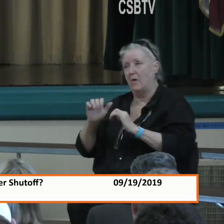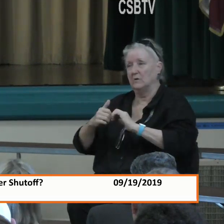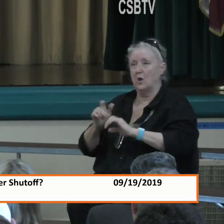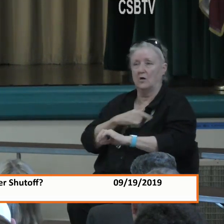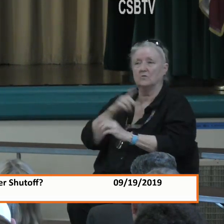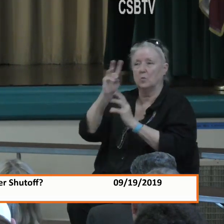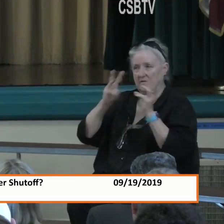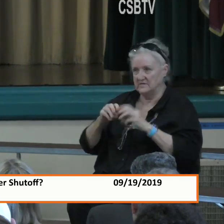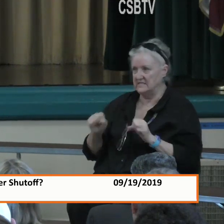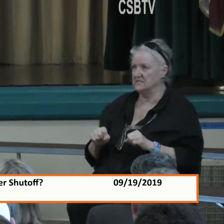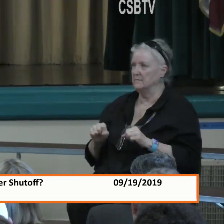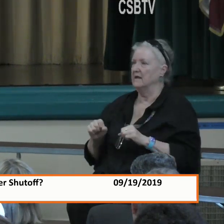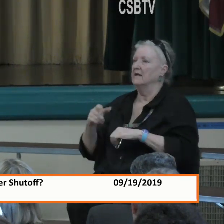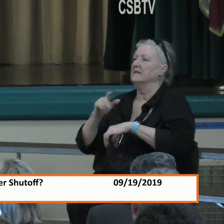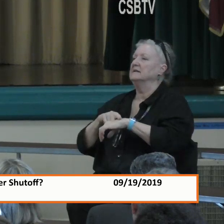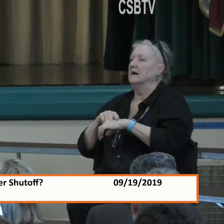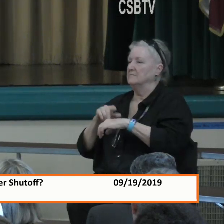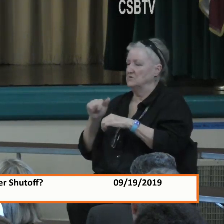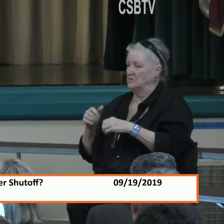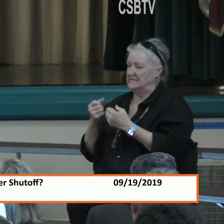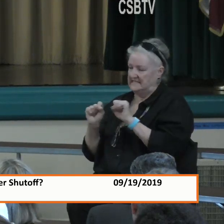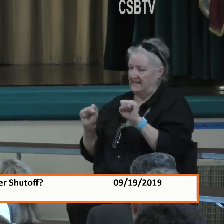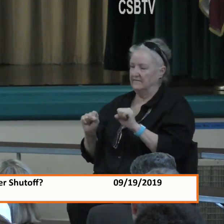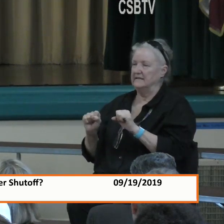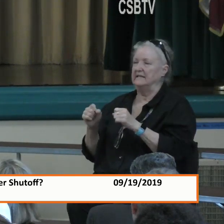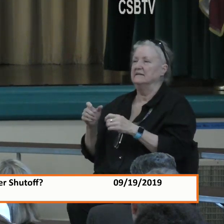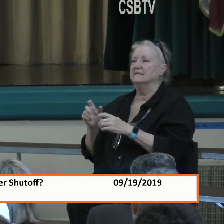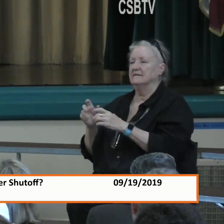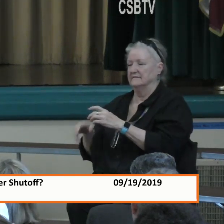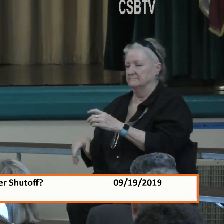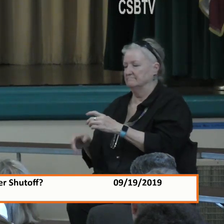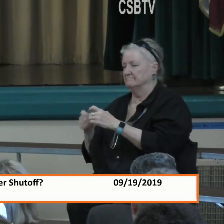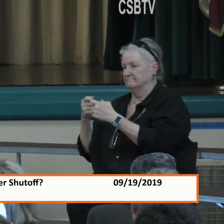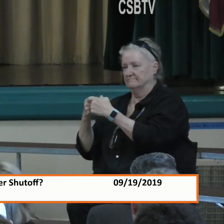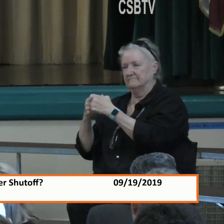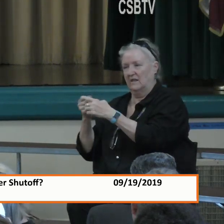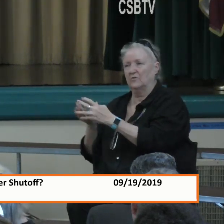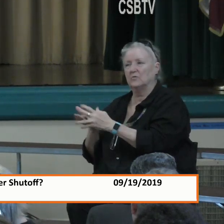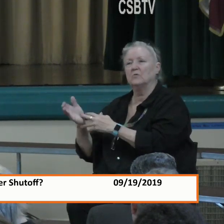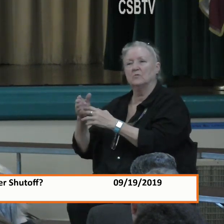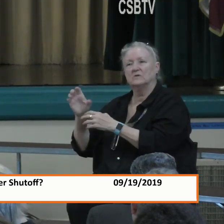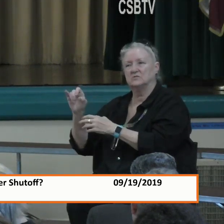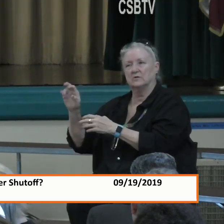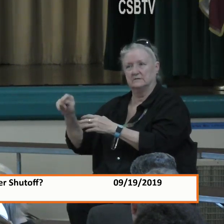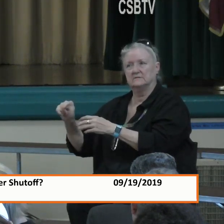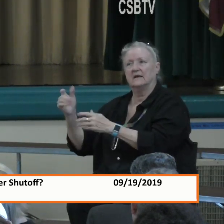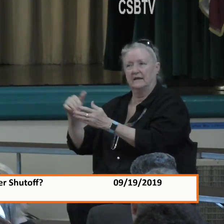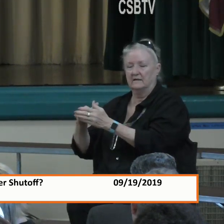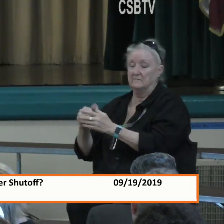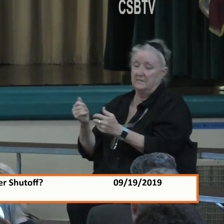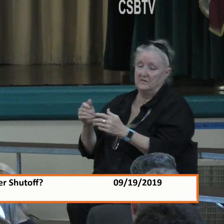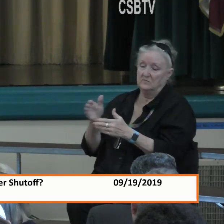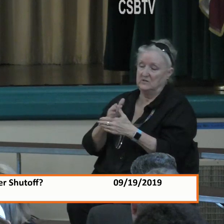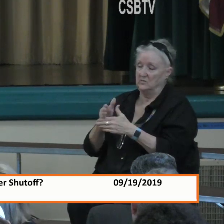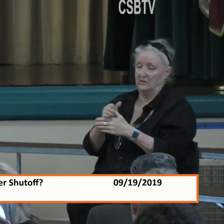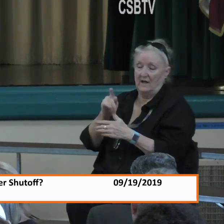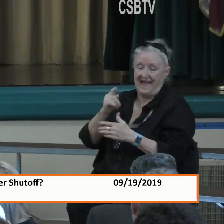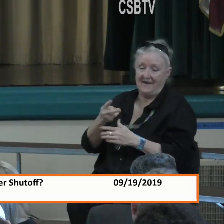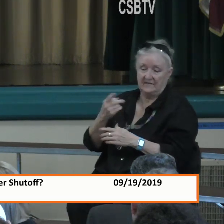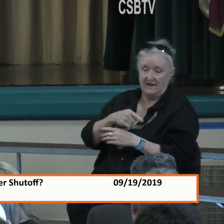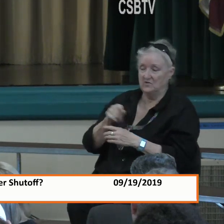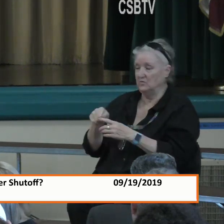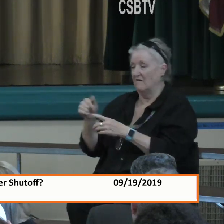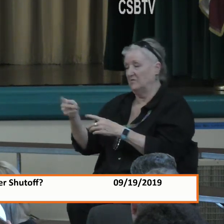takes to safely re-energize the circuit, which we estimate can range anywhere between a half a day to a few days. And